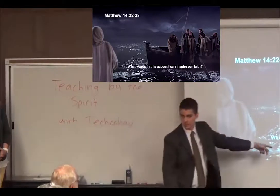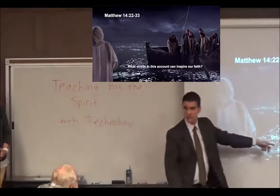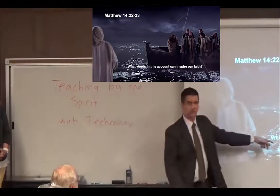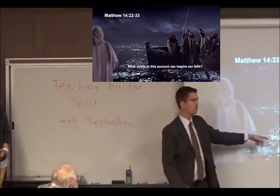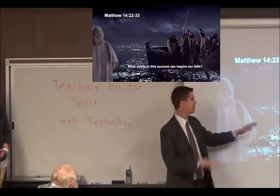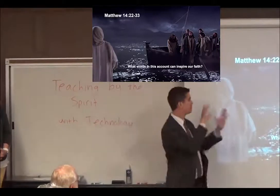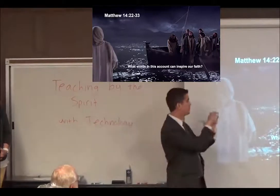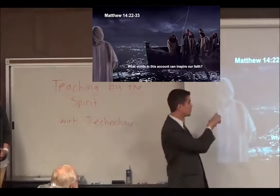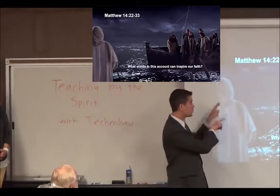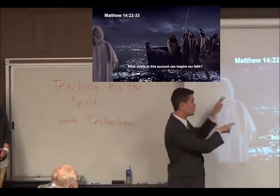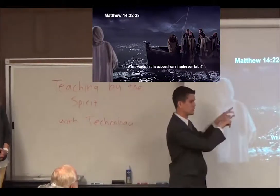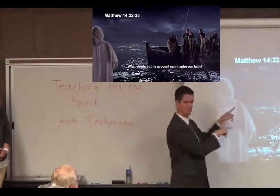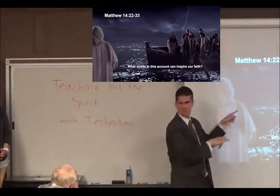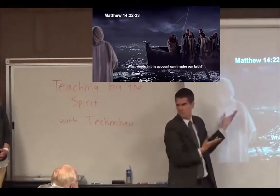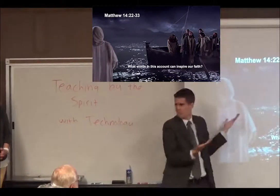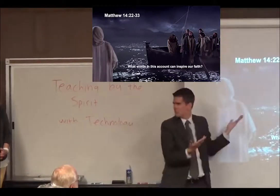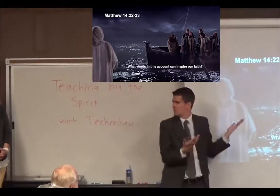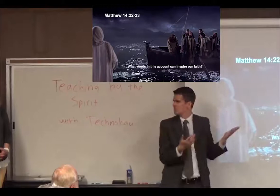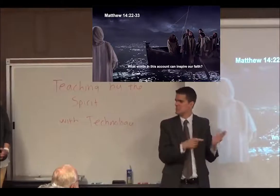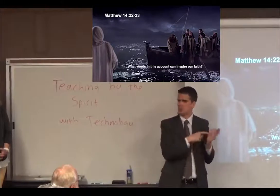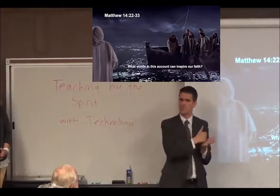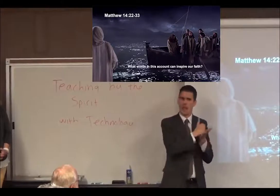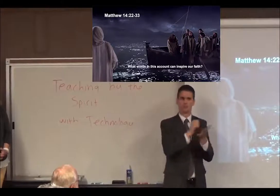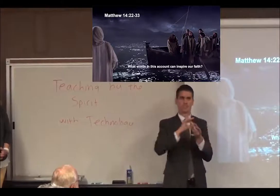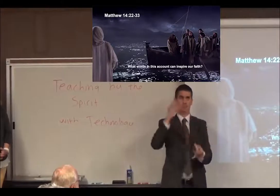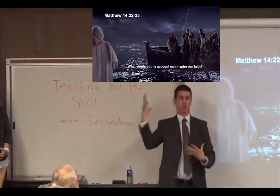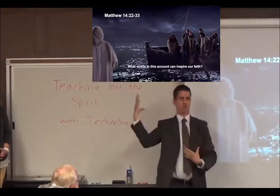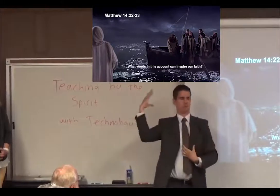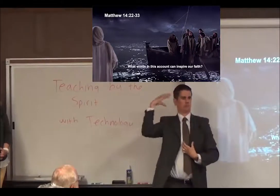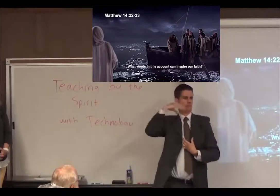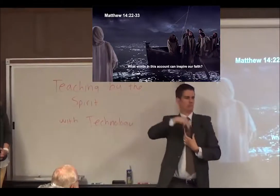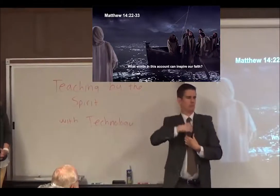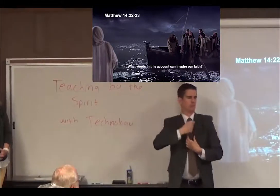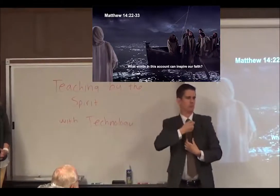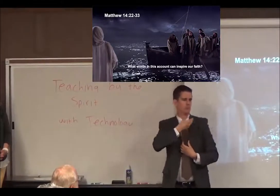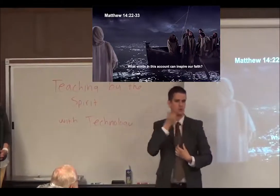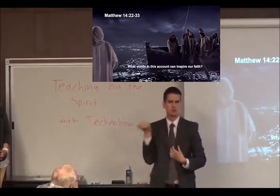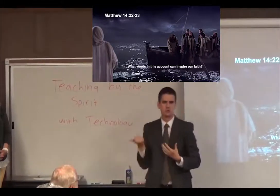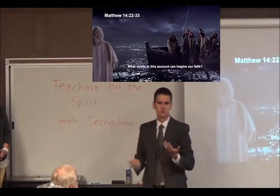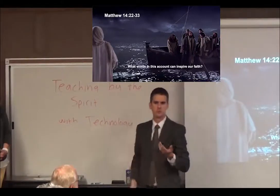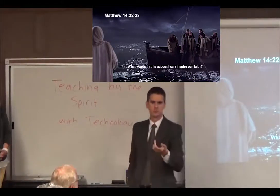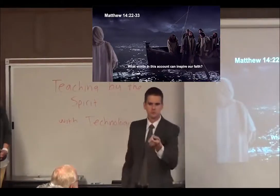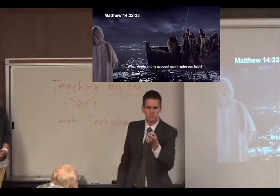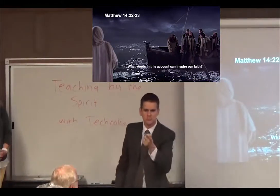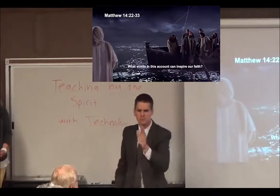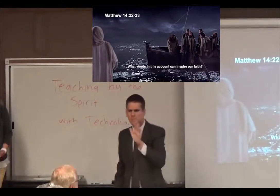the question. They can look up, and they can see it big on your slide. So sometimes that really helps the spirit.